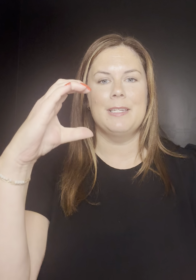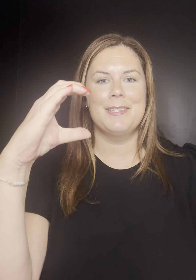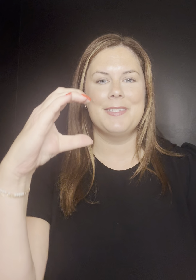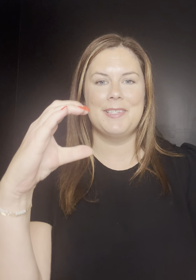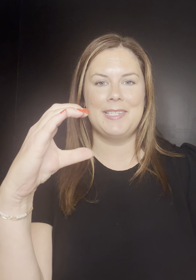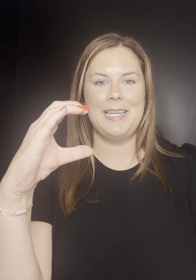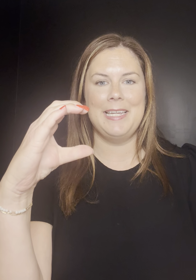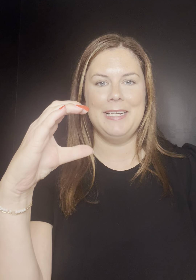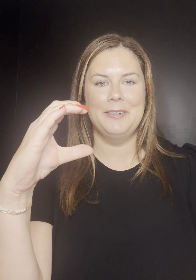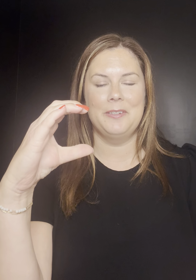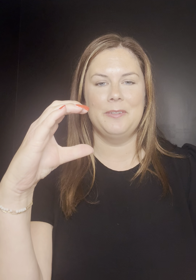C,